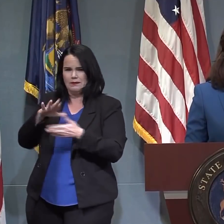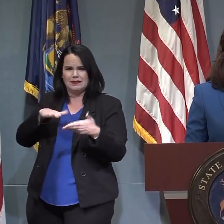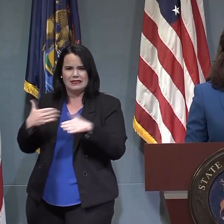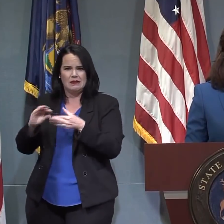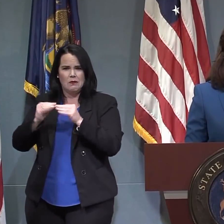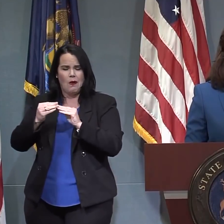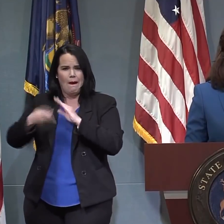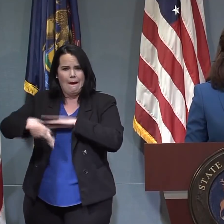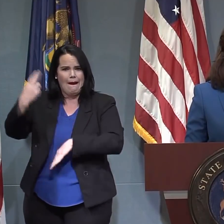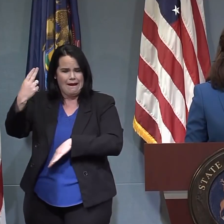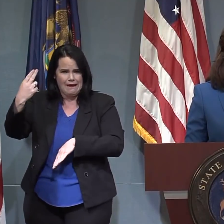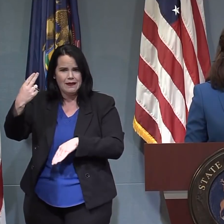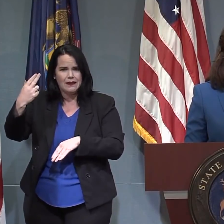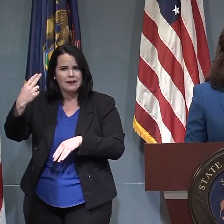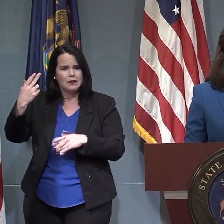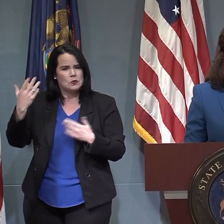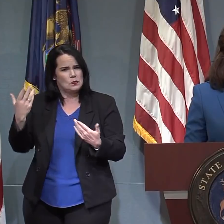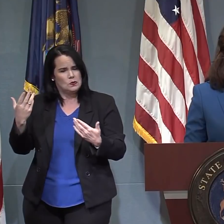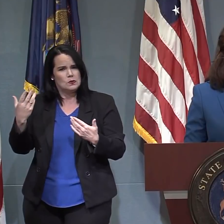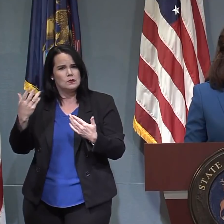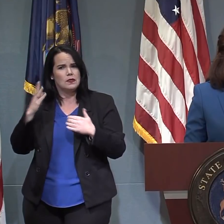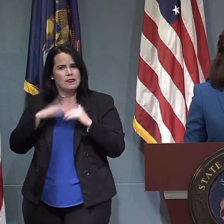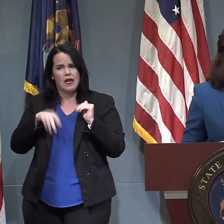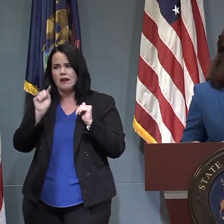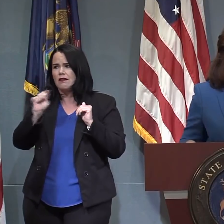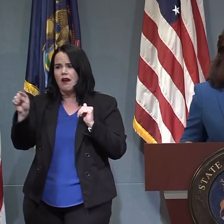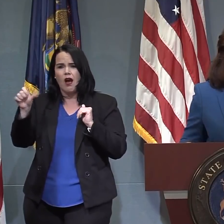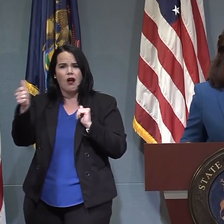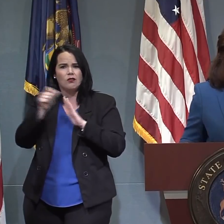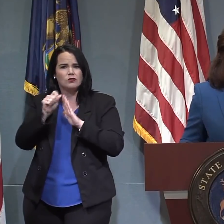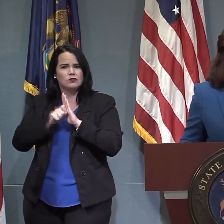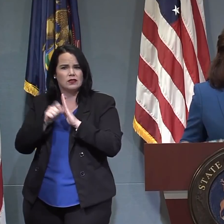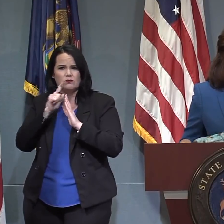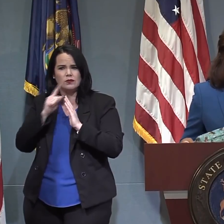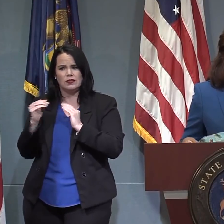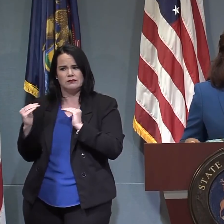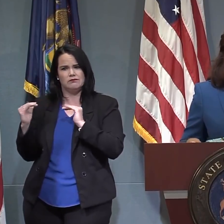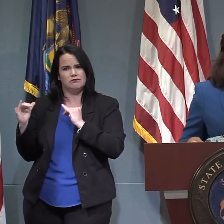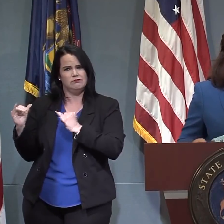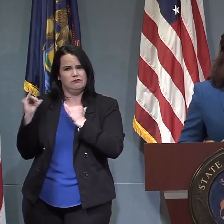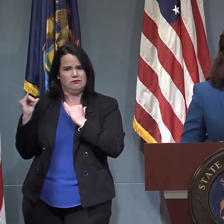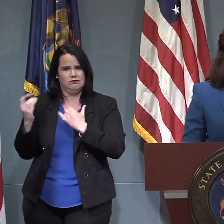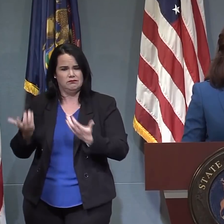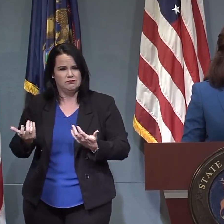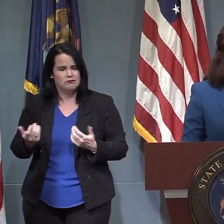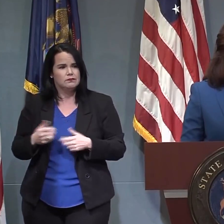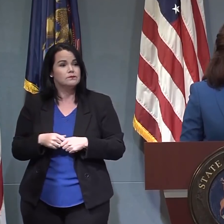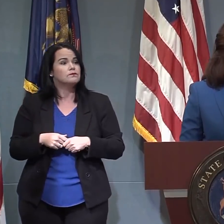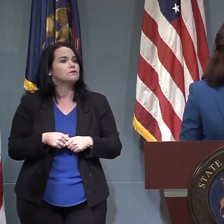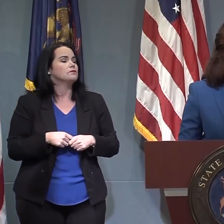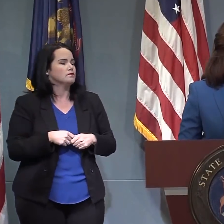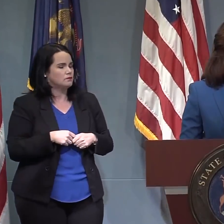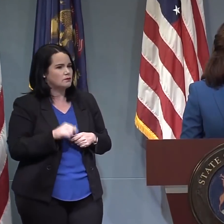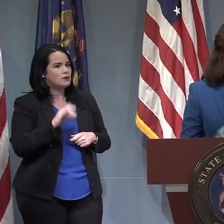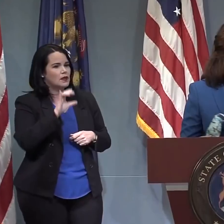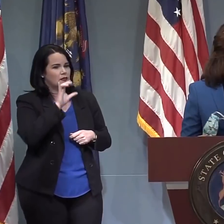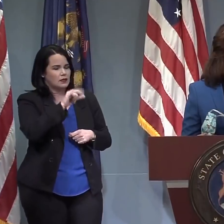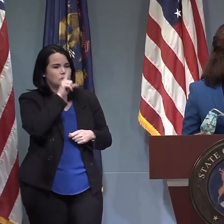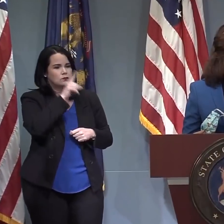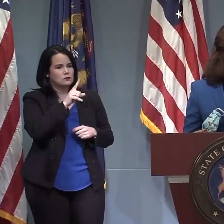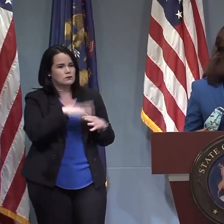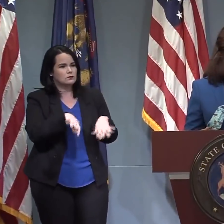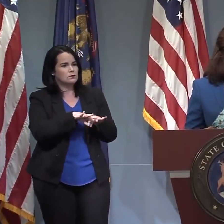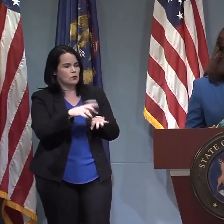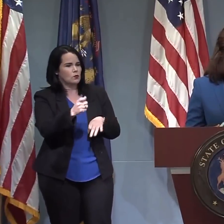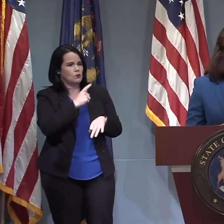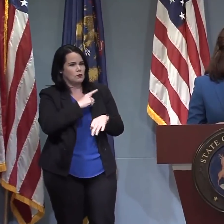and why we're looking at some higher death numbers than perhaps other states. I appreciate that question. I think it's an important one, and I'm